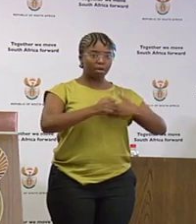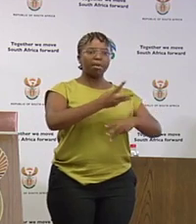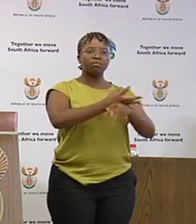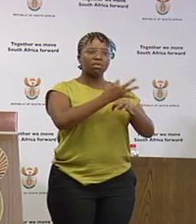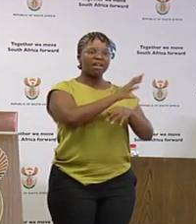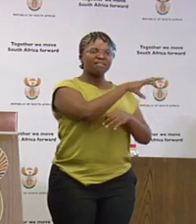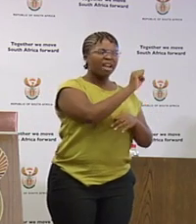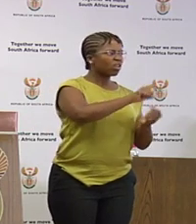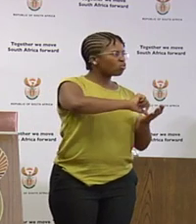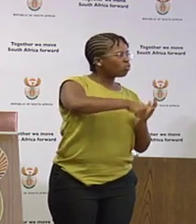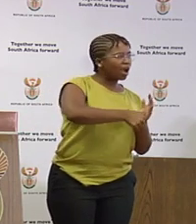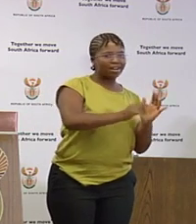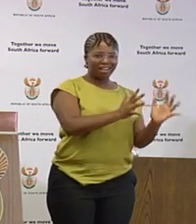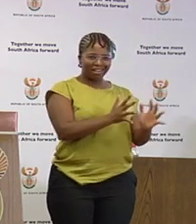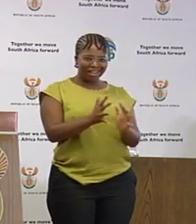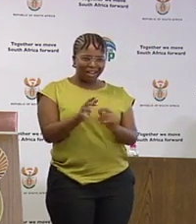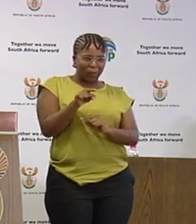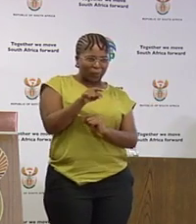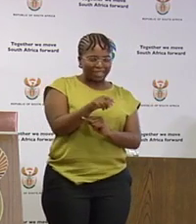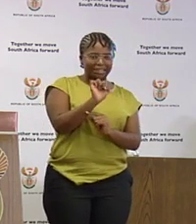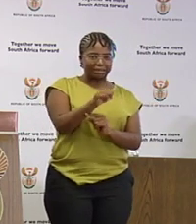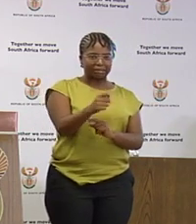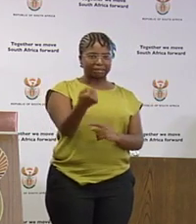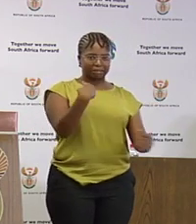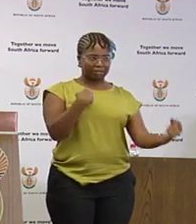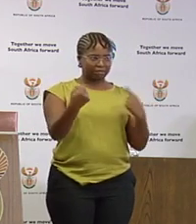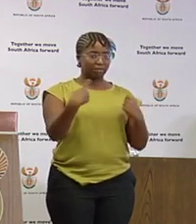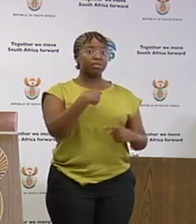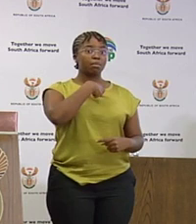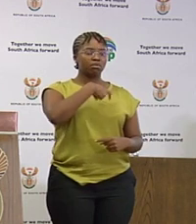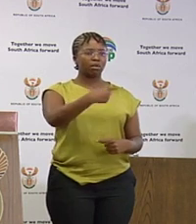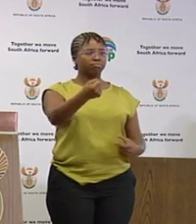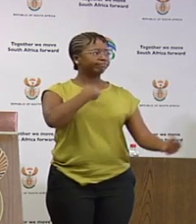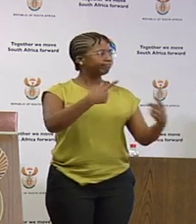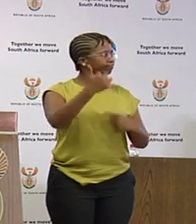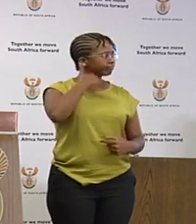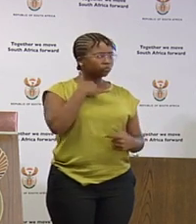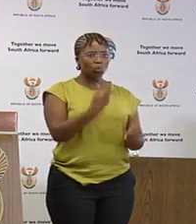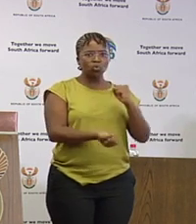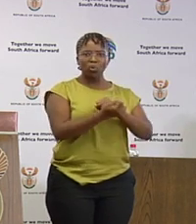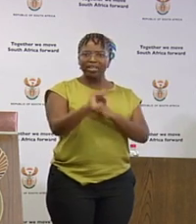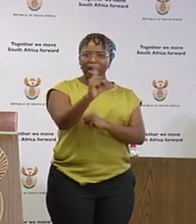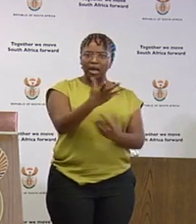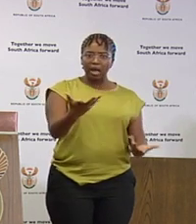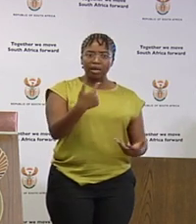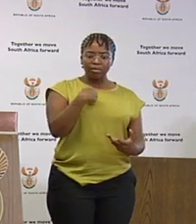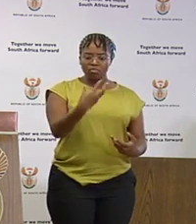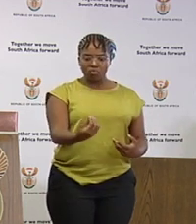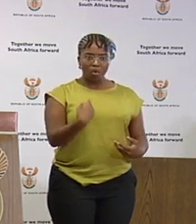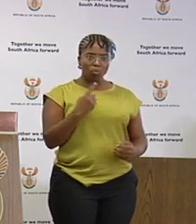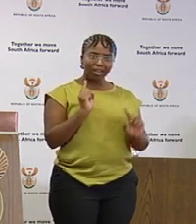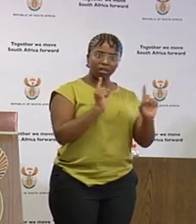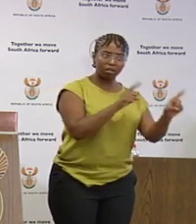is one of the areas where we've been receiving, personally I've also been receiving calls from parents who